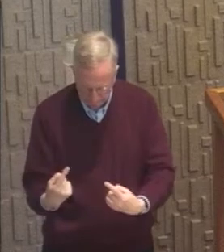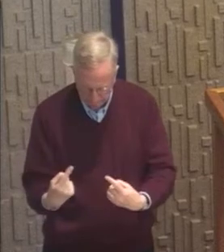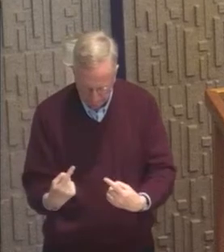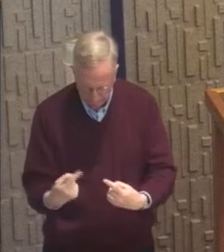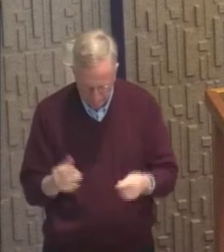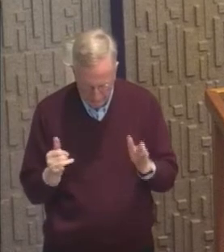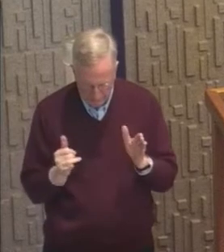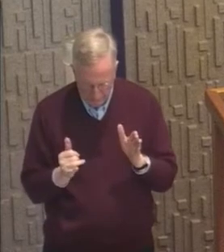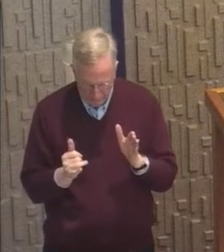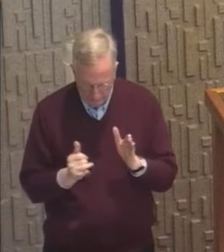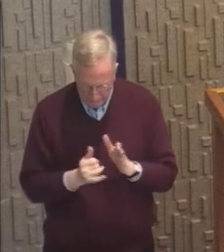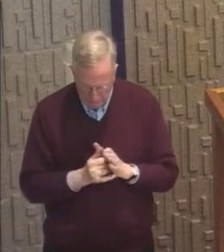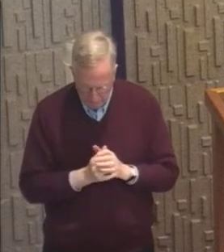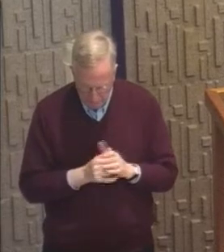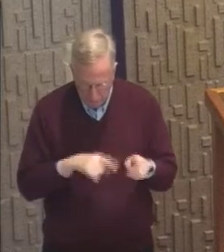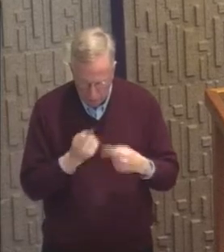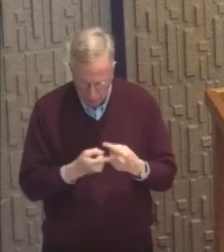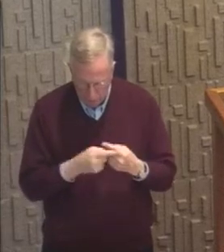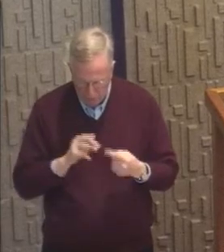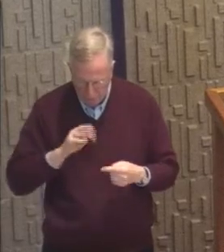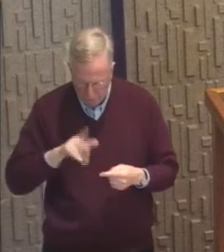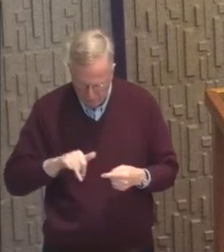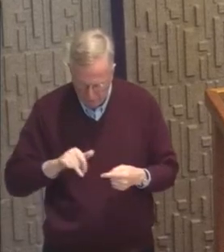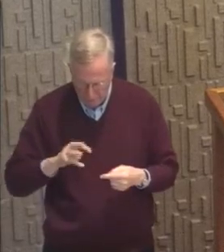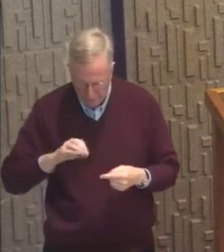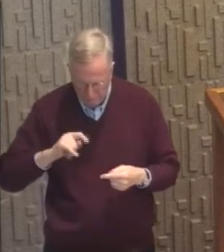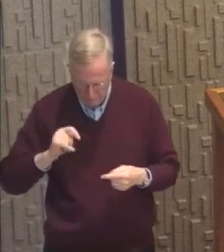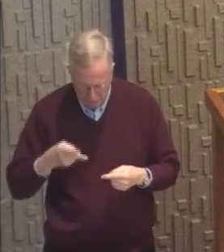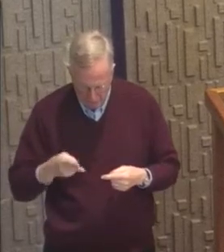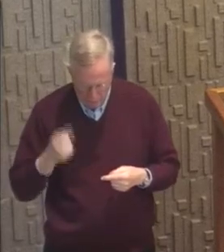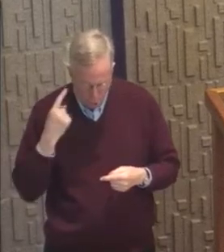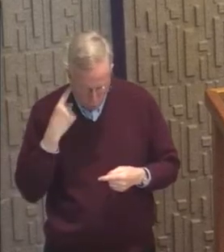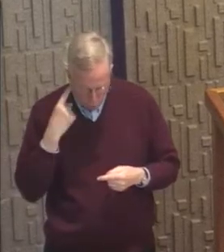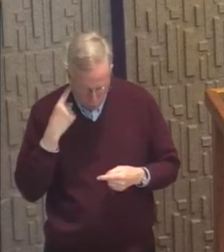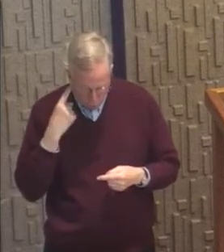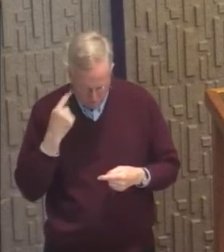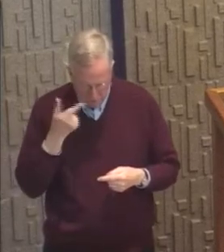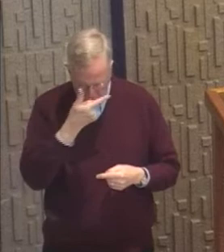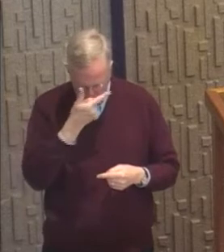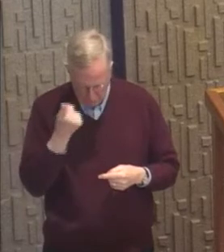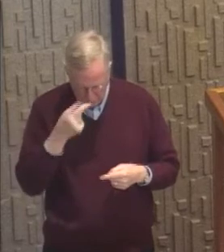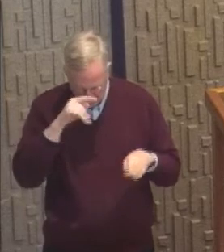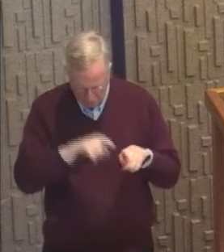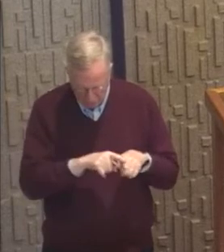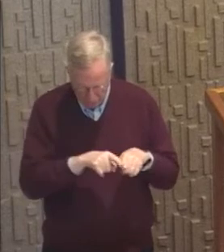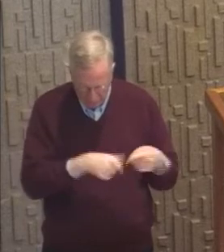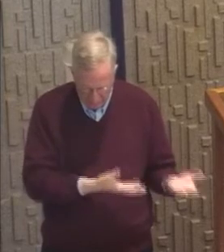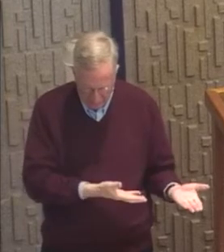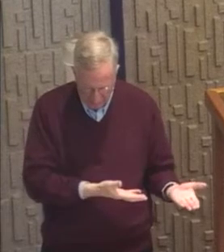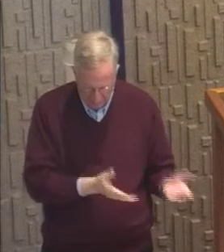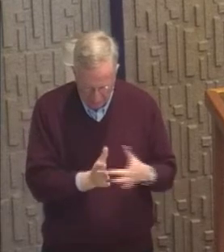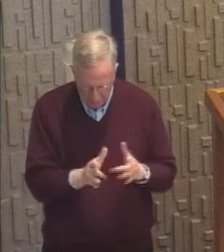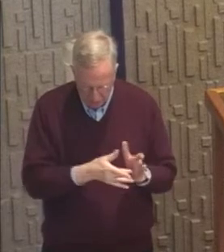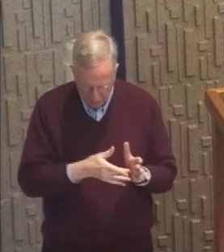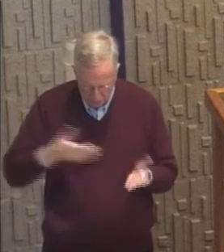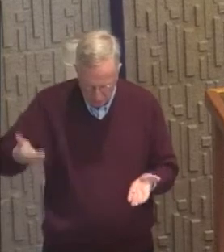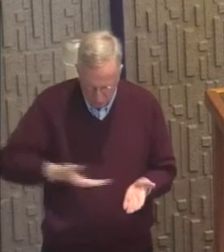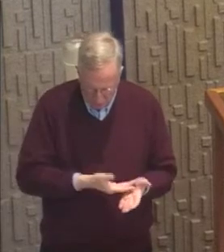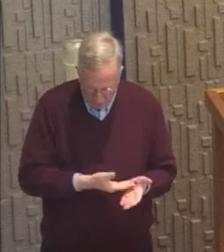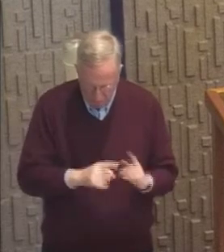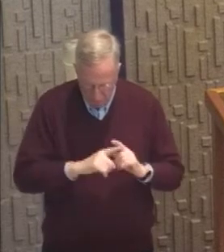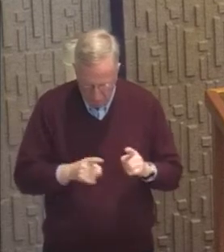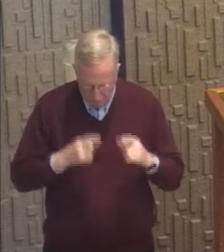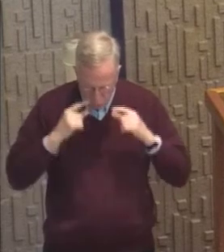heard that Jesus was coming, she went out to meet him. But Mary sat at home.